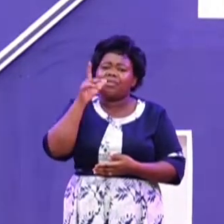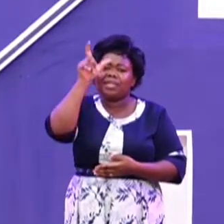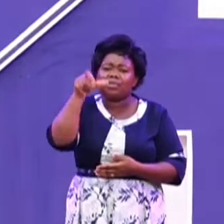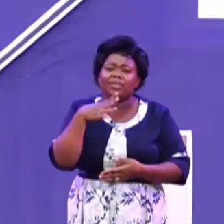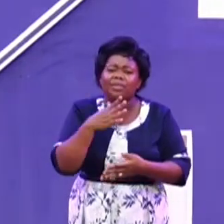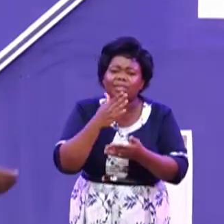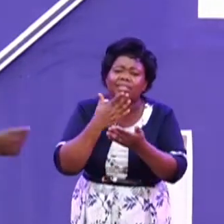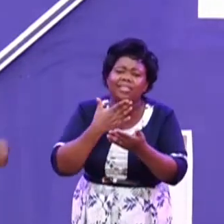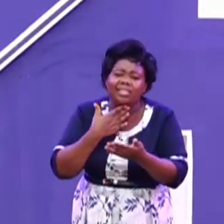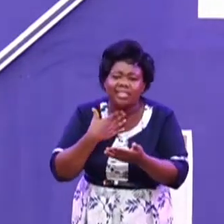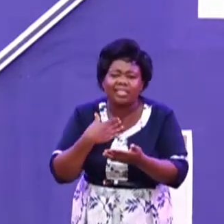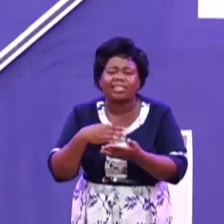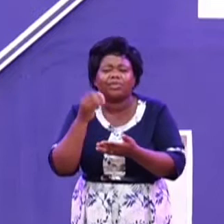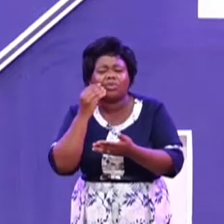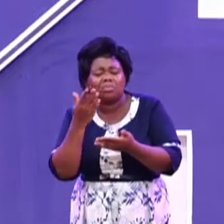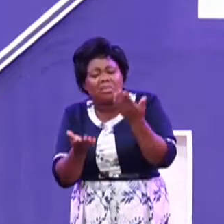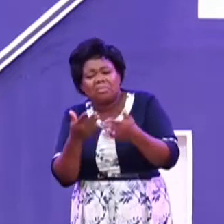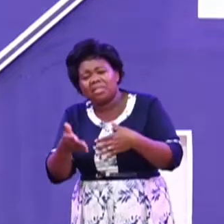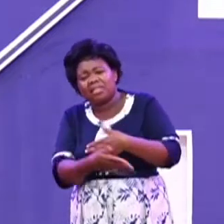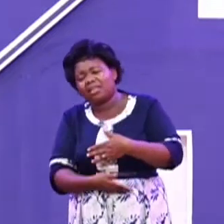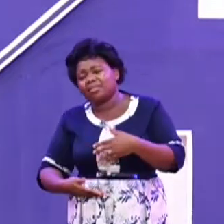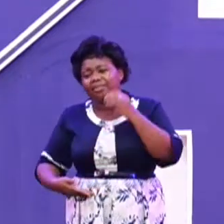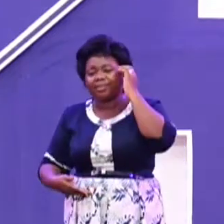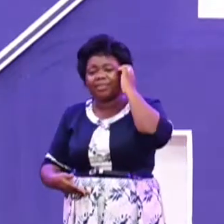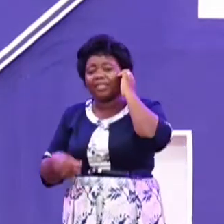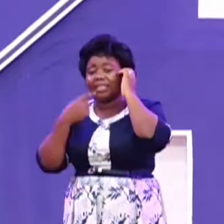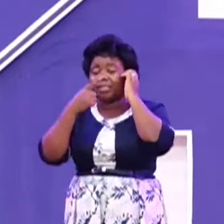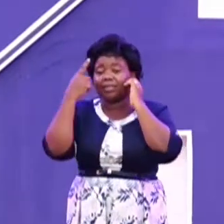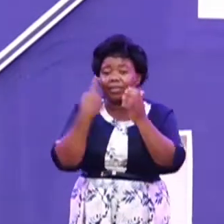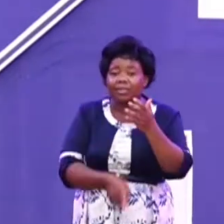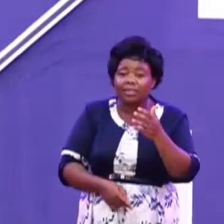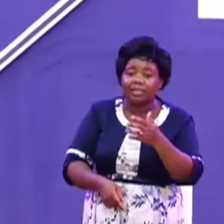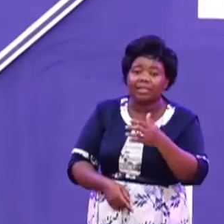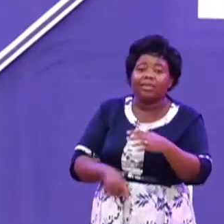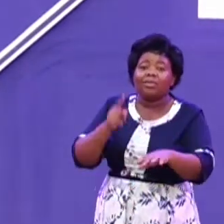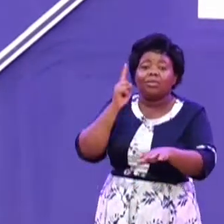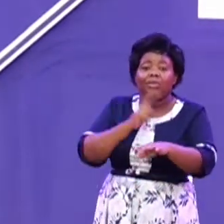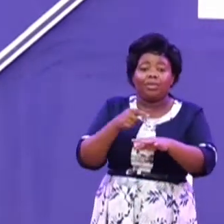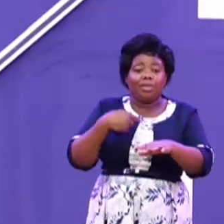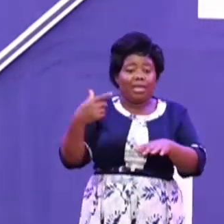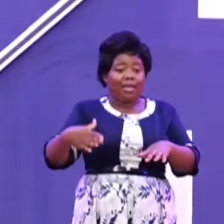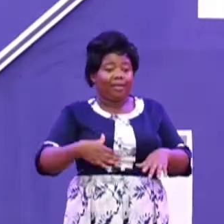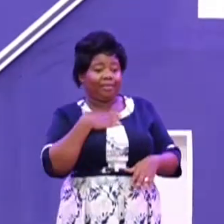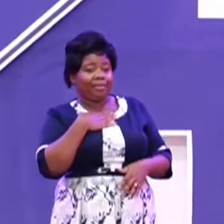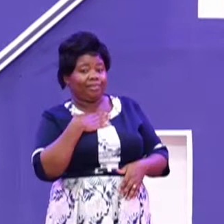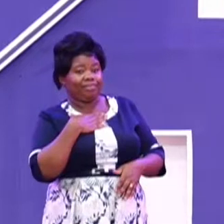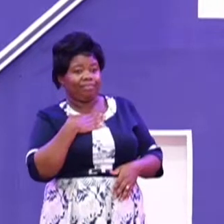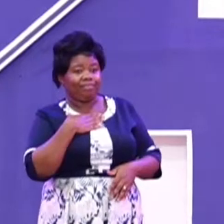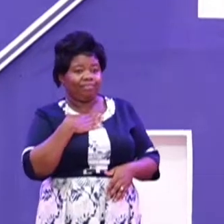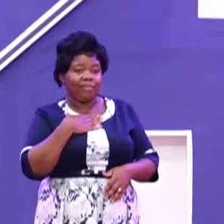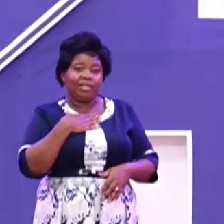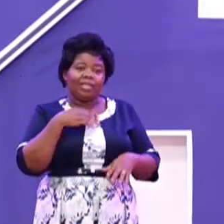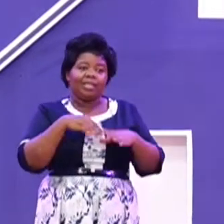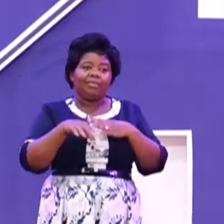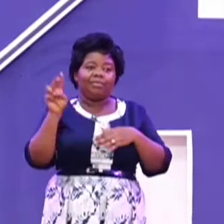If he wants food. If he's angry. He says, agamba, when I was stranger. In verse